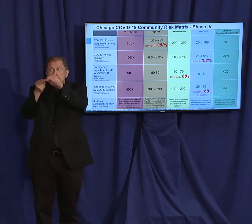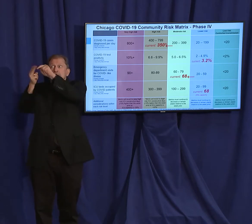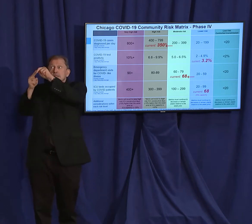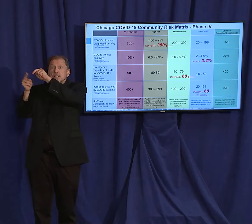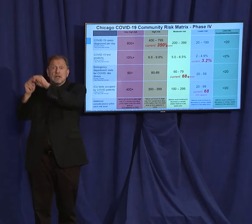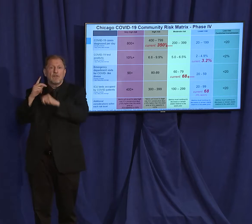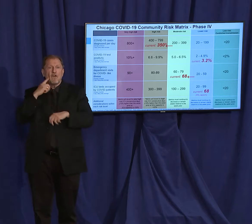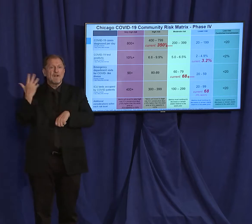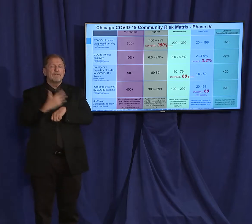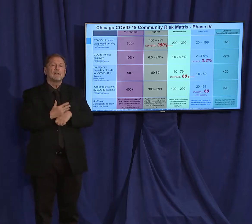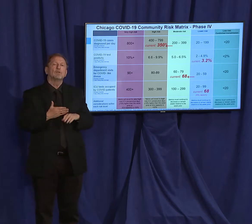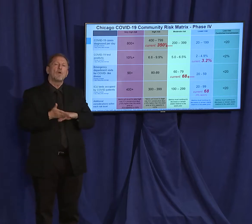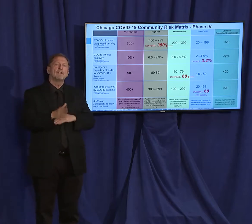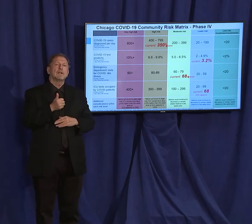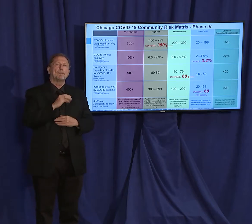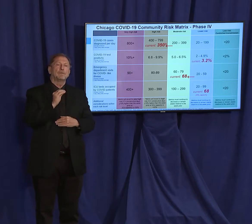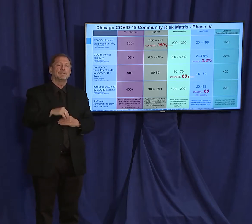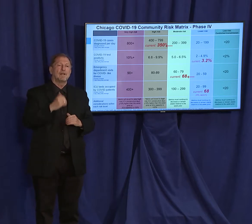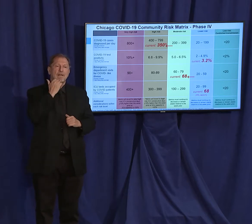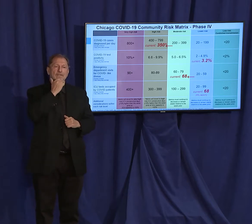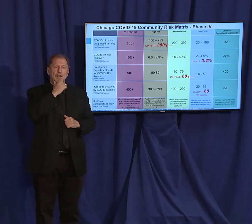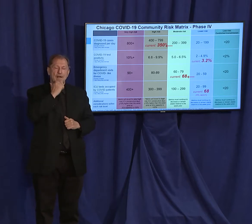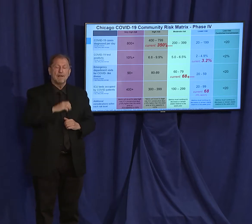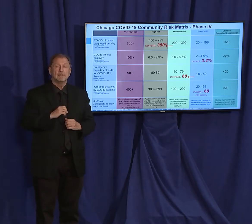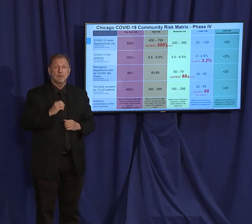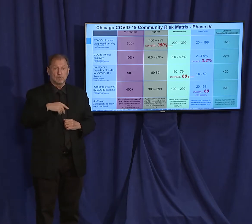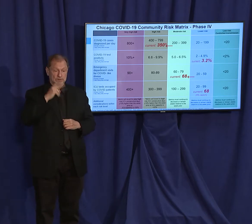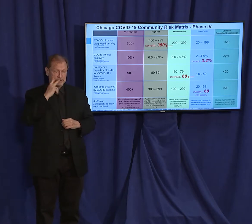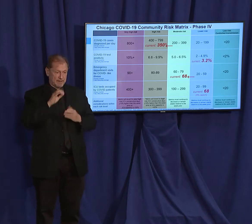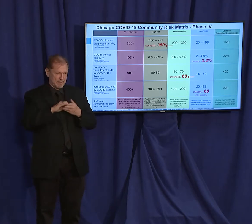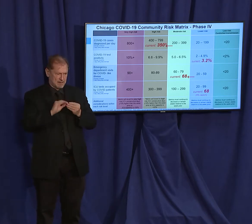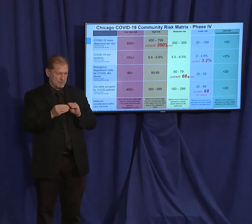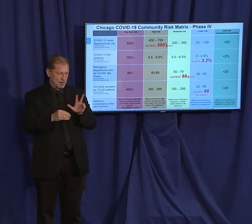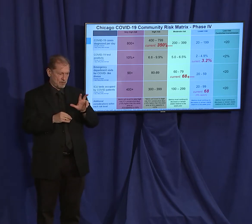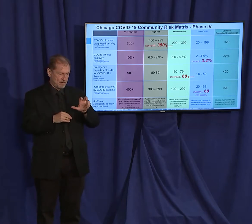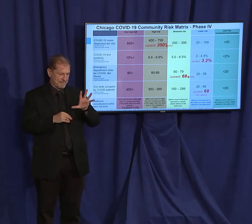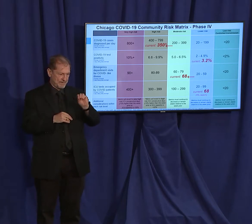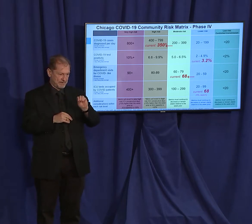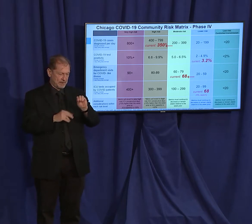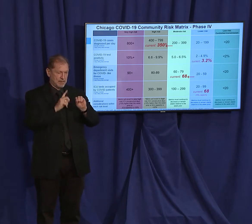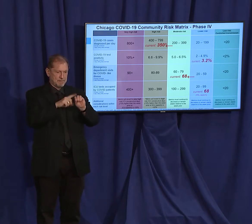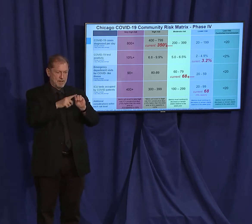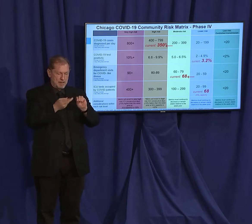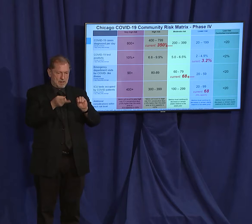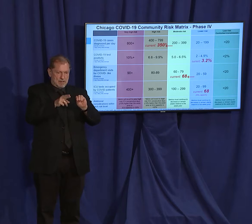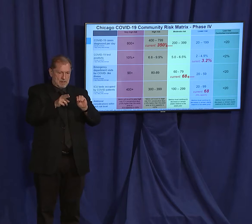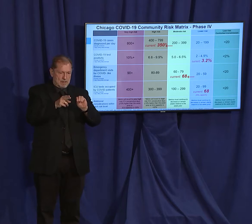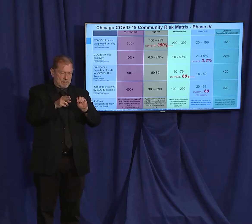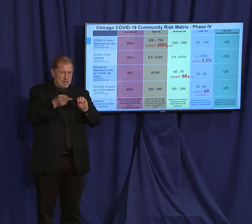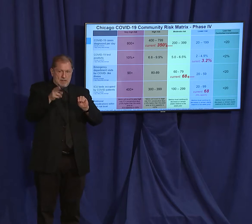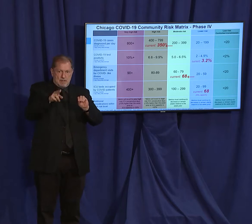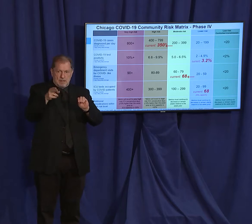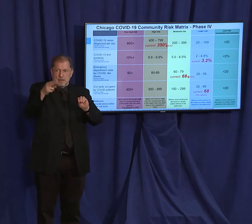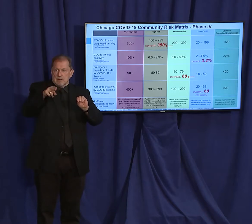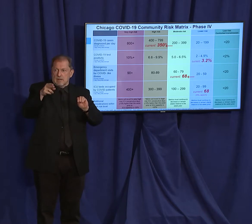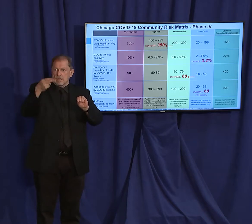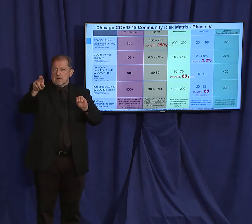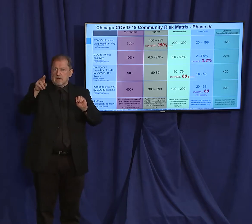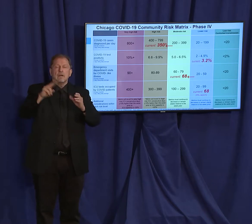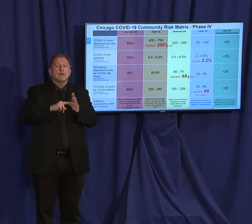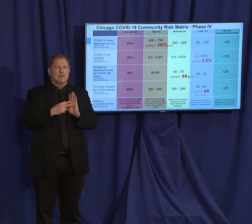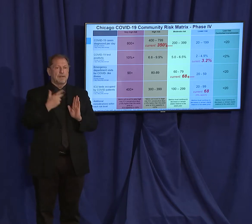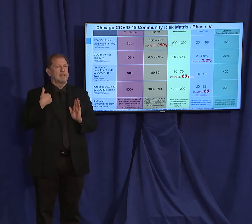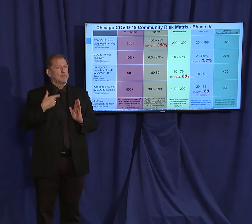the previous week. And so the absolute number here is only at 350, but the increase that we've been seeing has pushed us into high